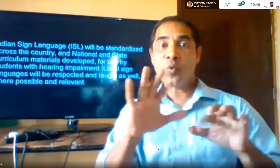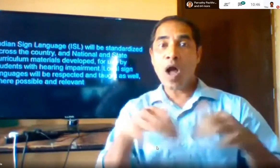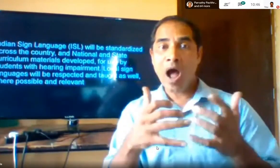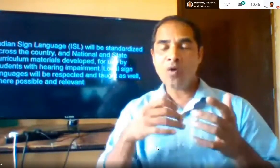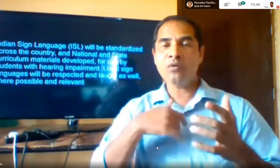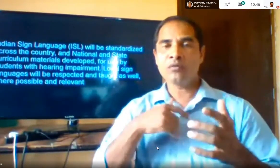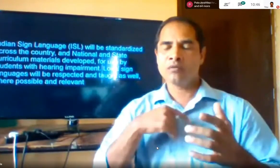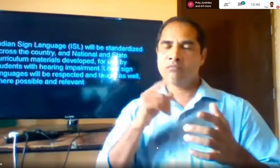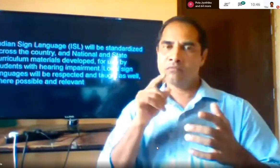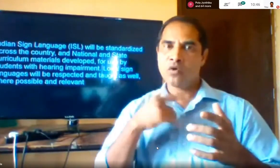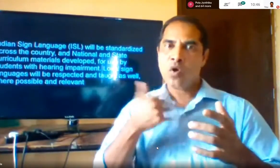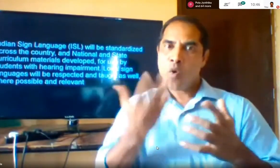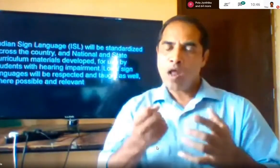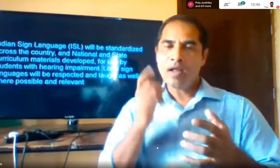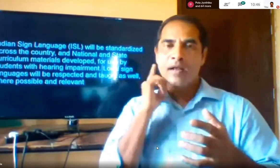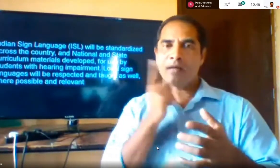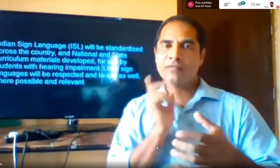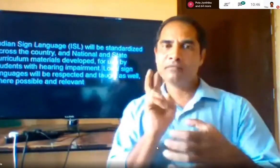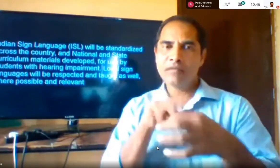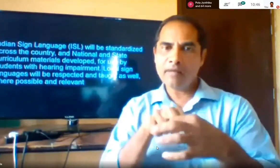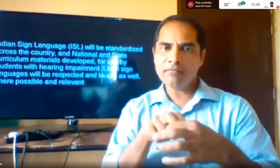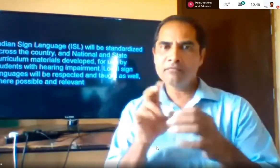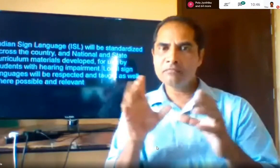future. How?